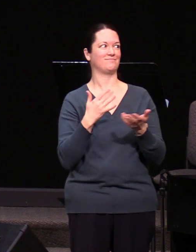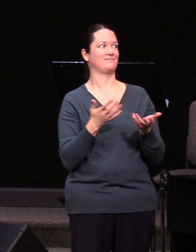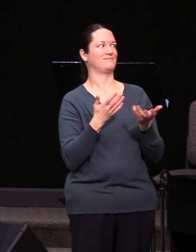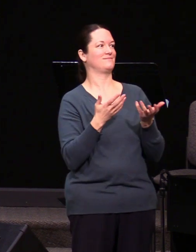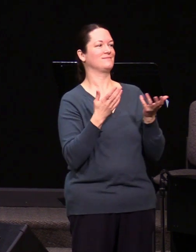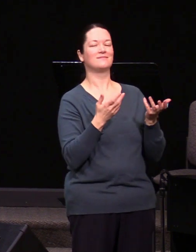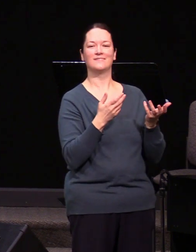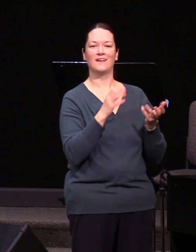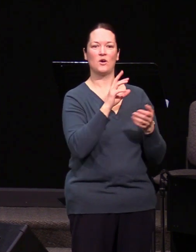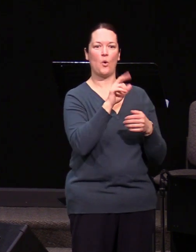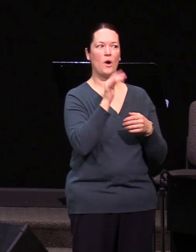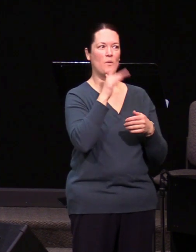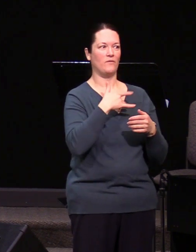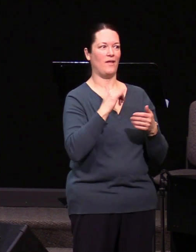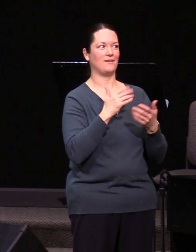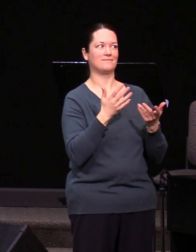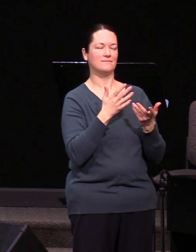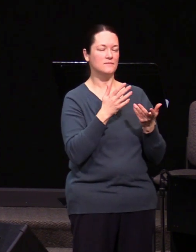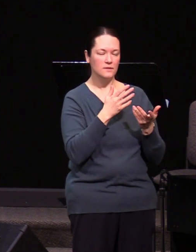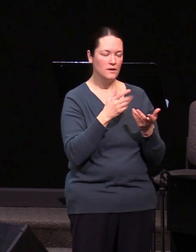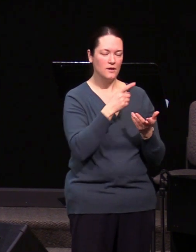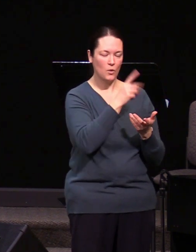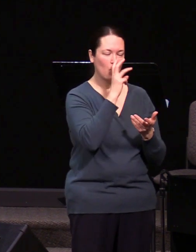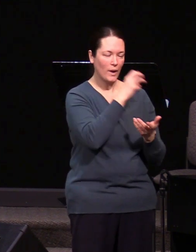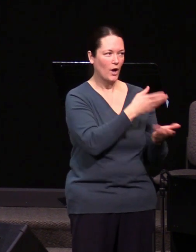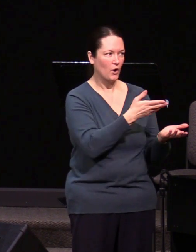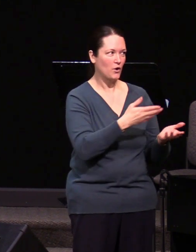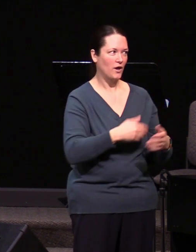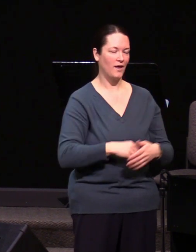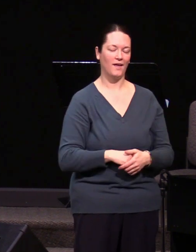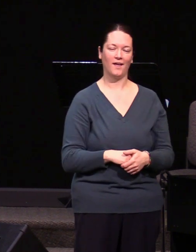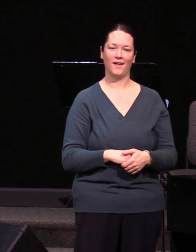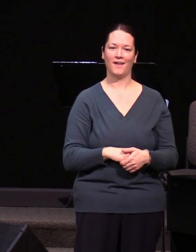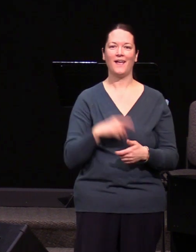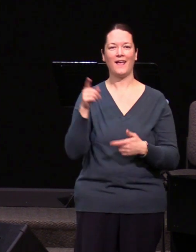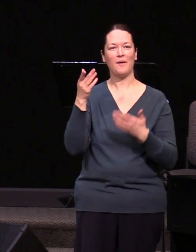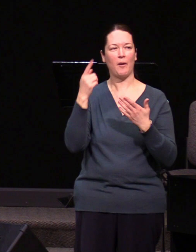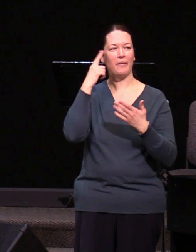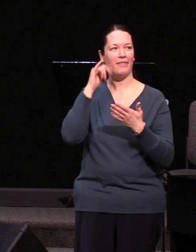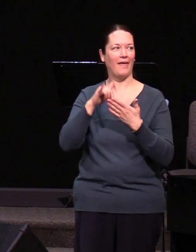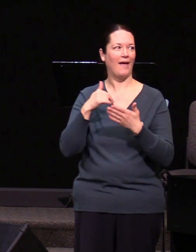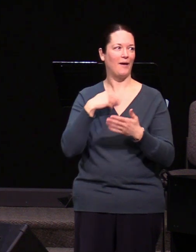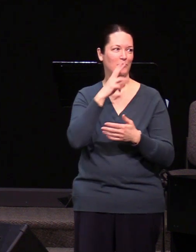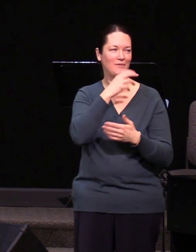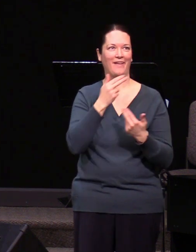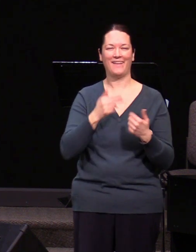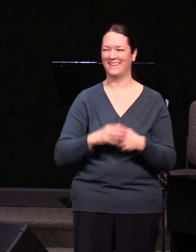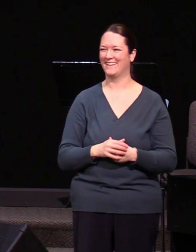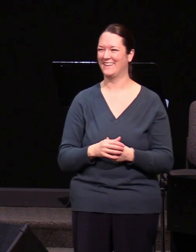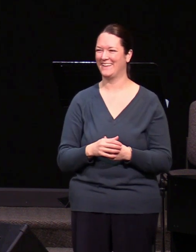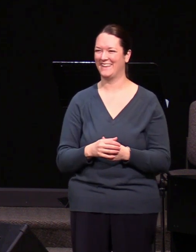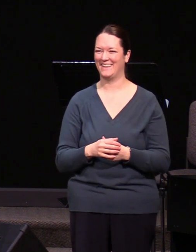Like, Corey's going to be like, dude, you're weird. He probably already says that about me, but